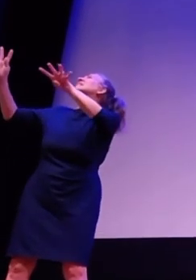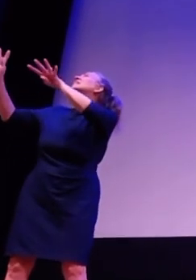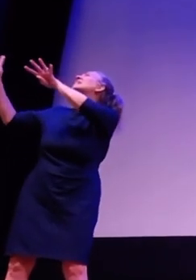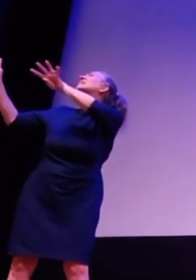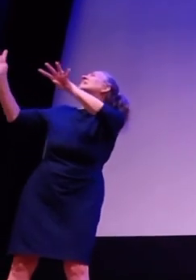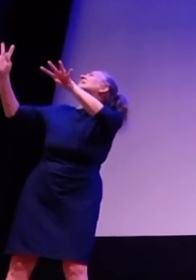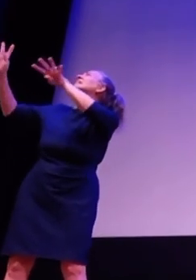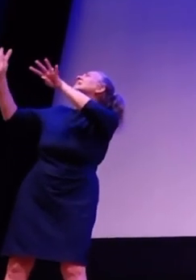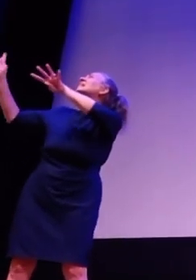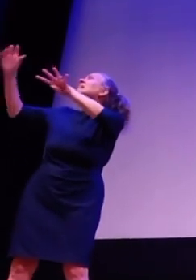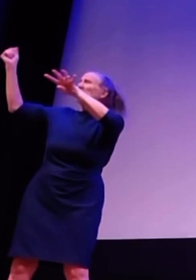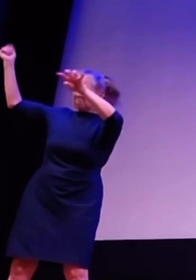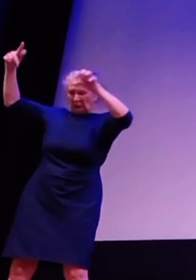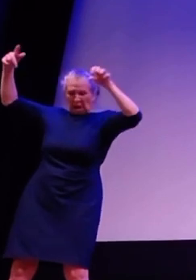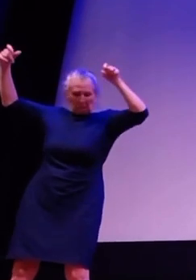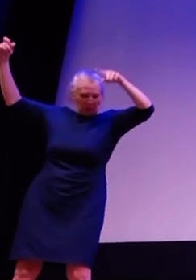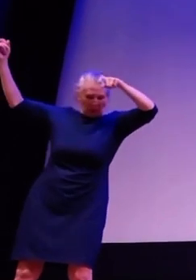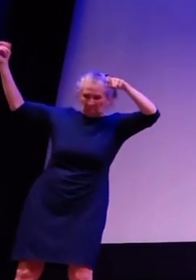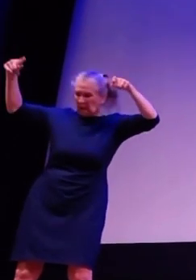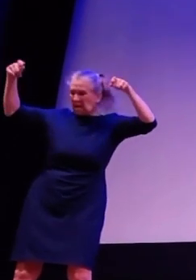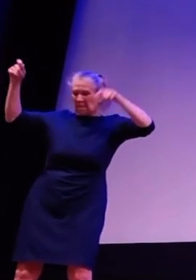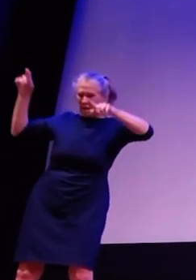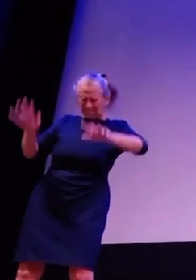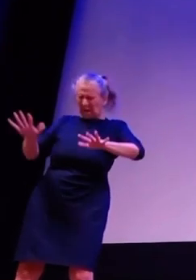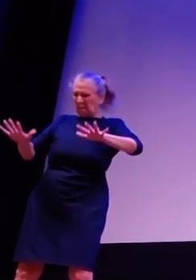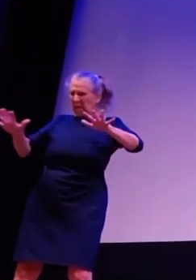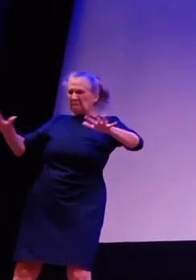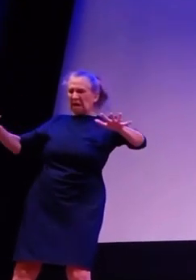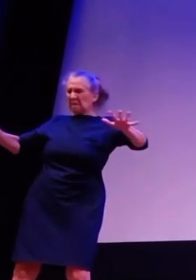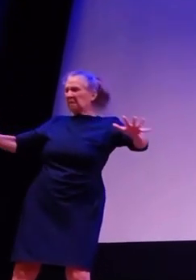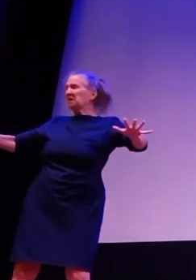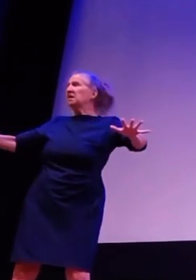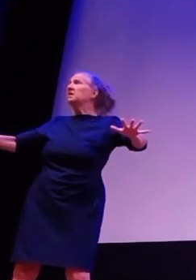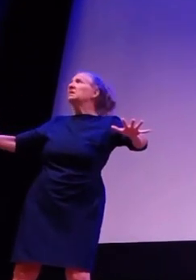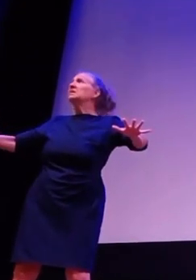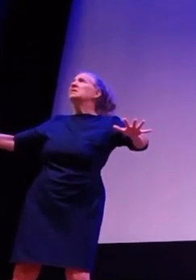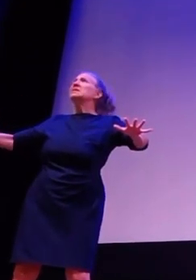raindrops tumble all around,